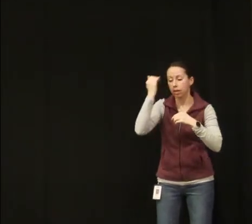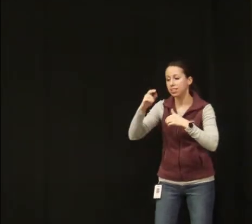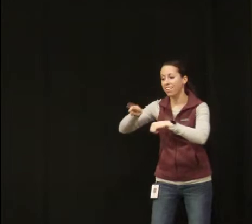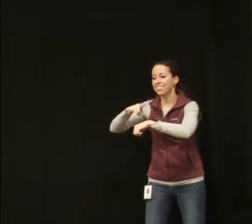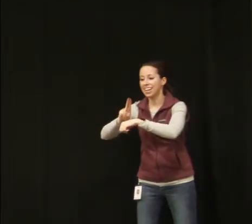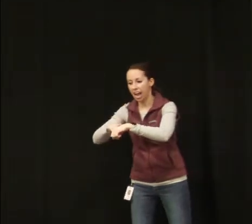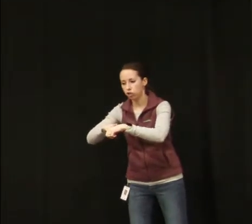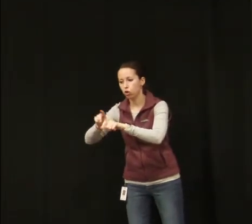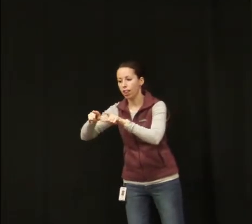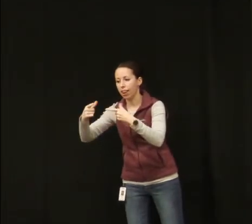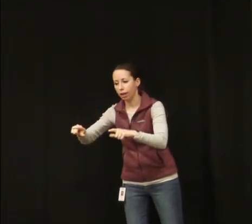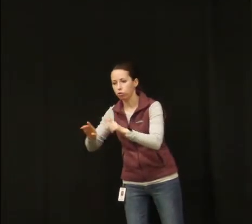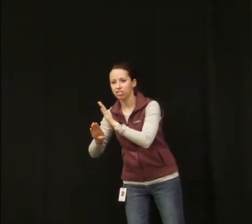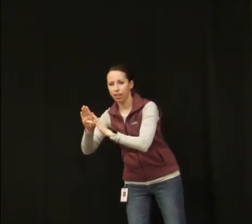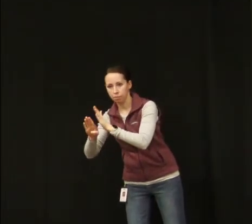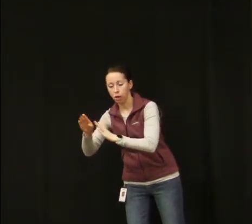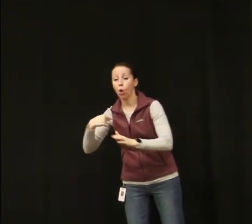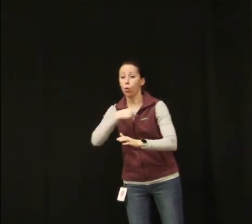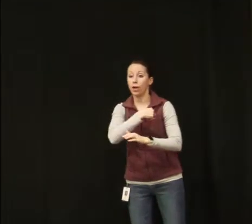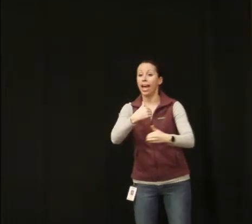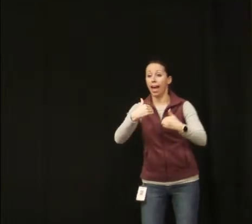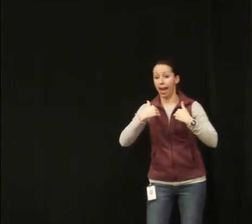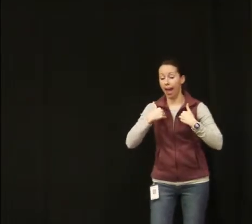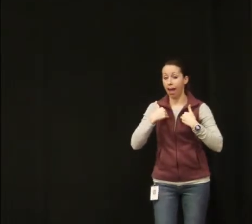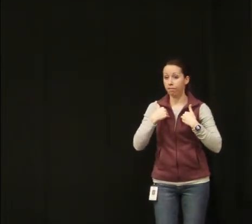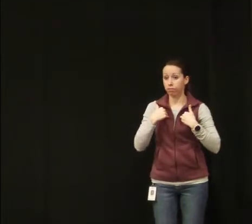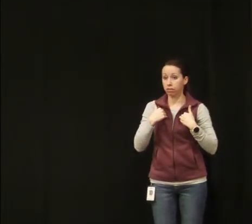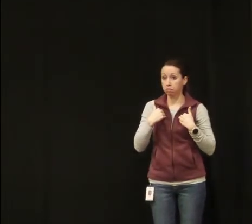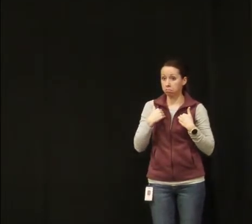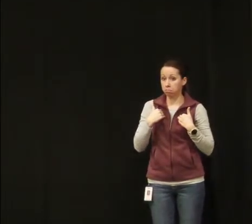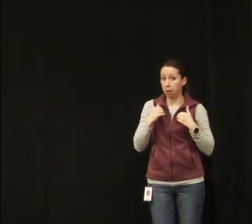development. So we do have the latitude